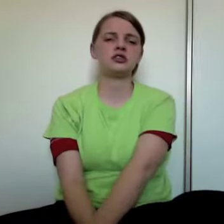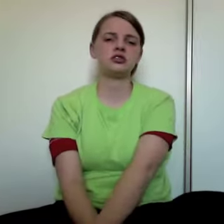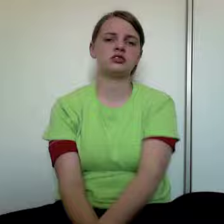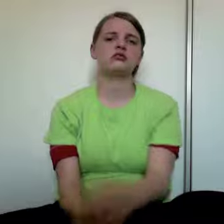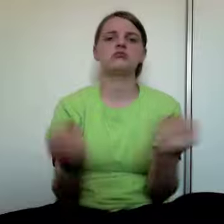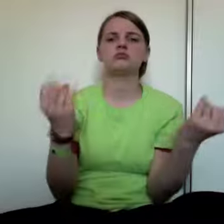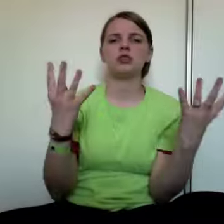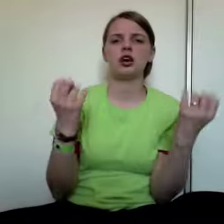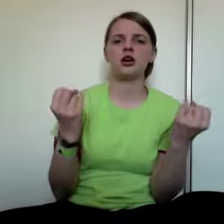as